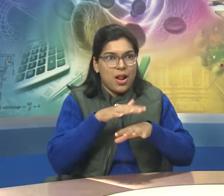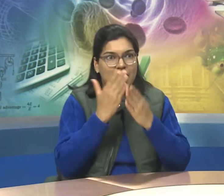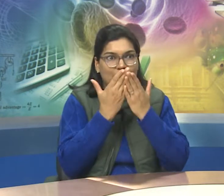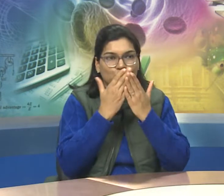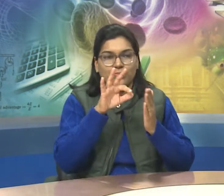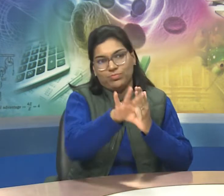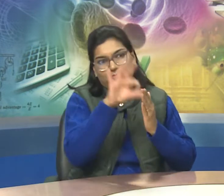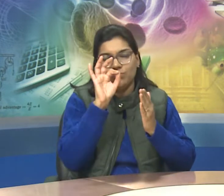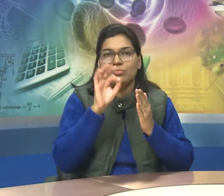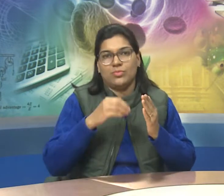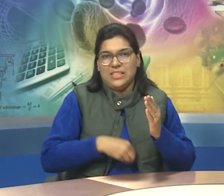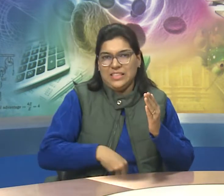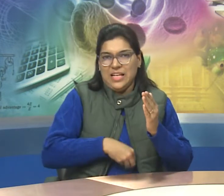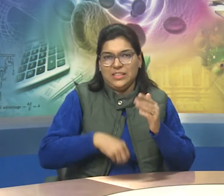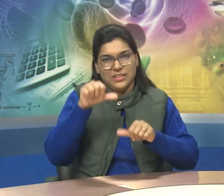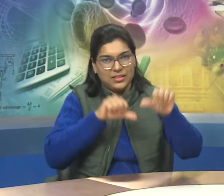a student